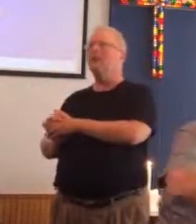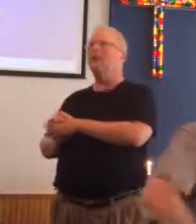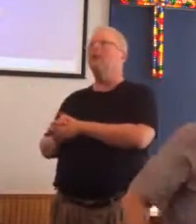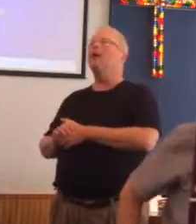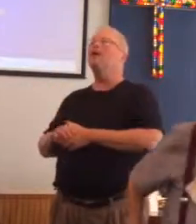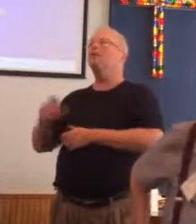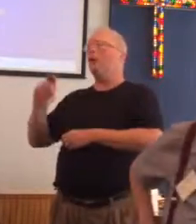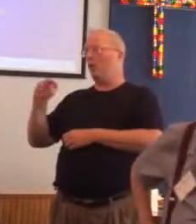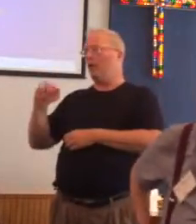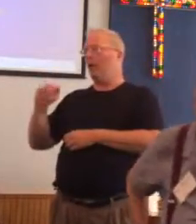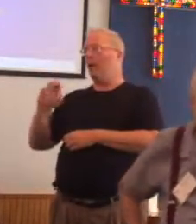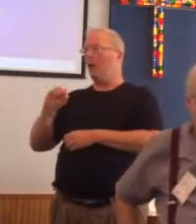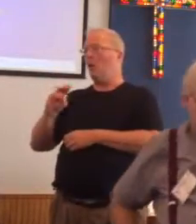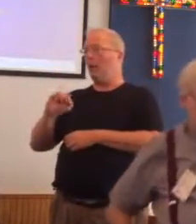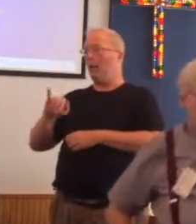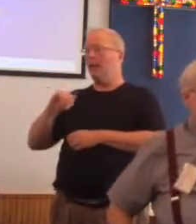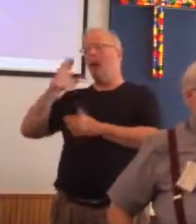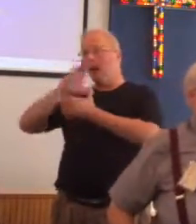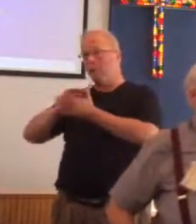her sons died.